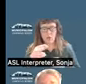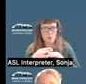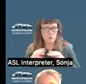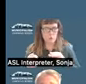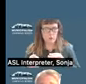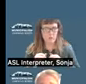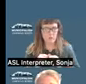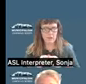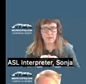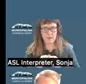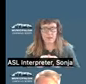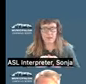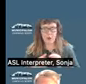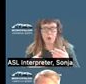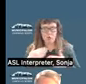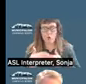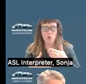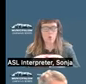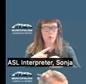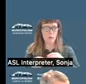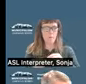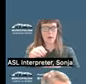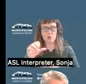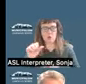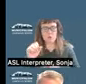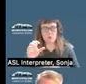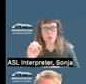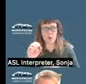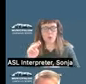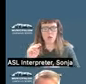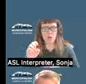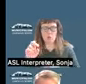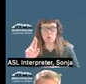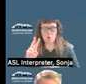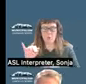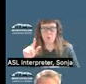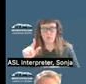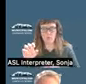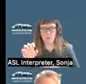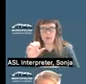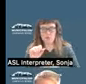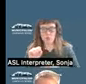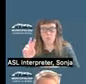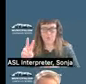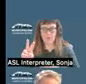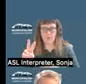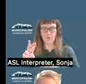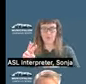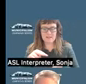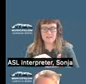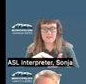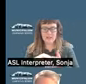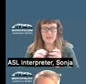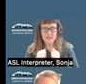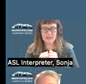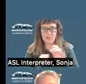a little bit about Somerville stands together want to preface my remarks by saying that it is not a socialist